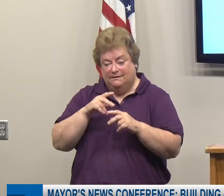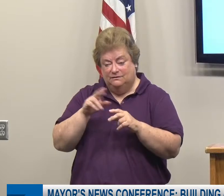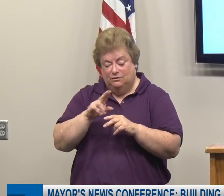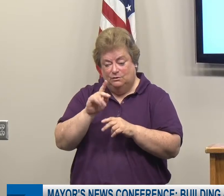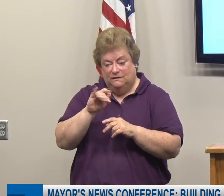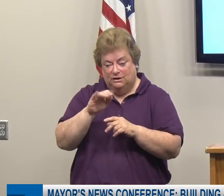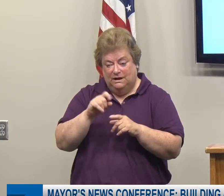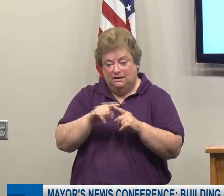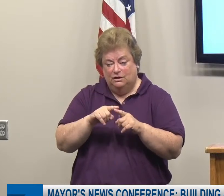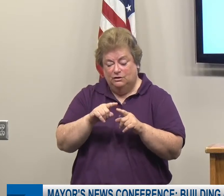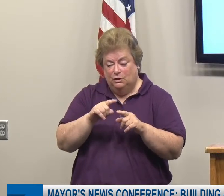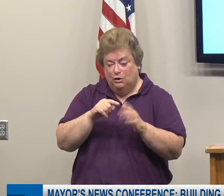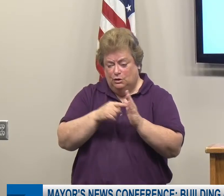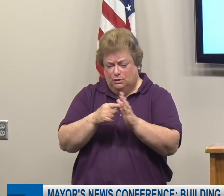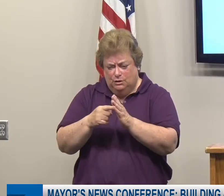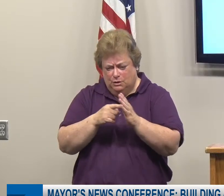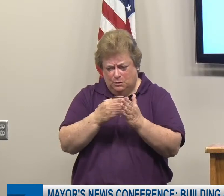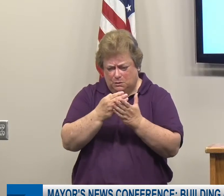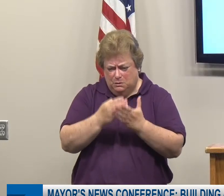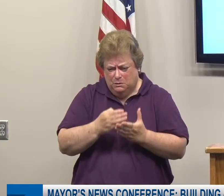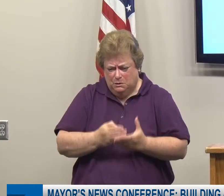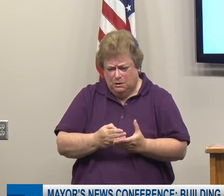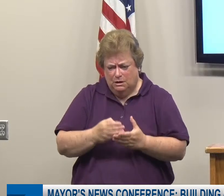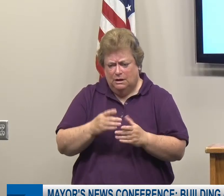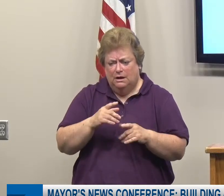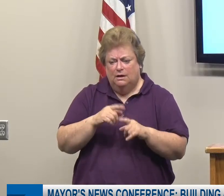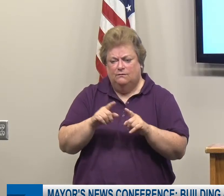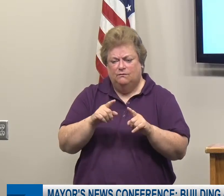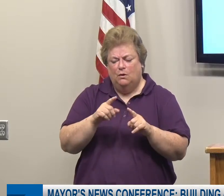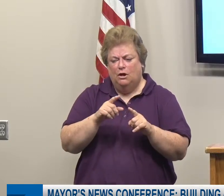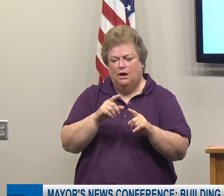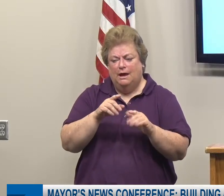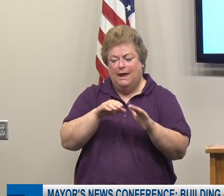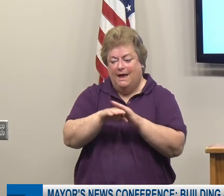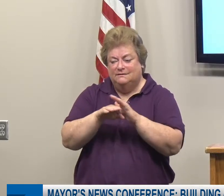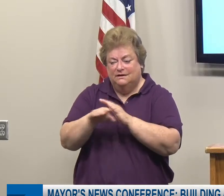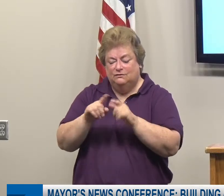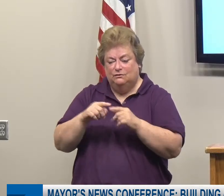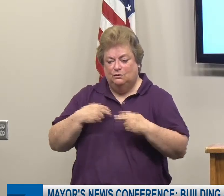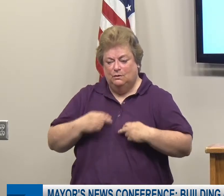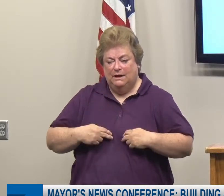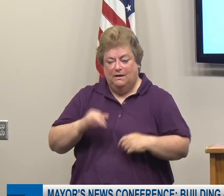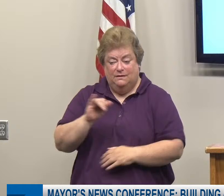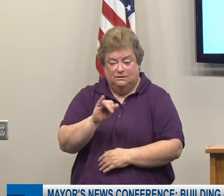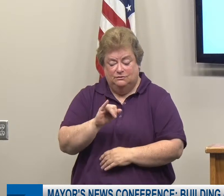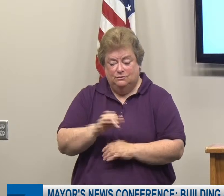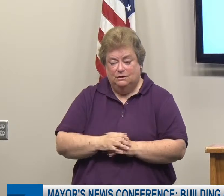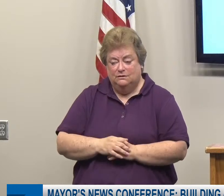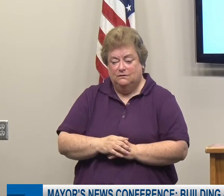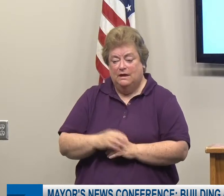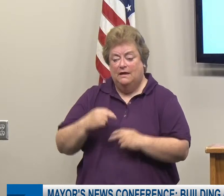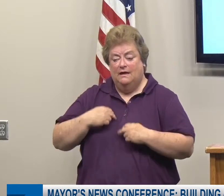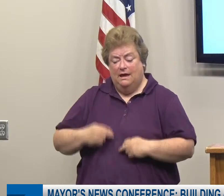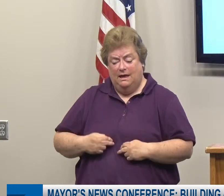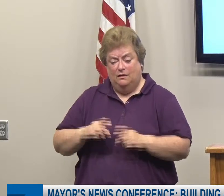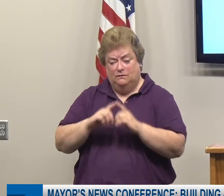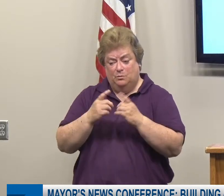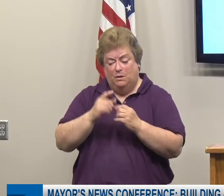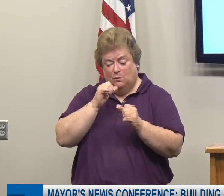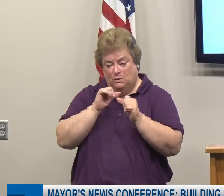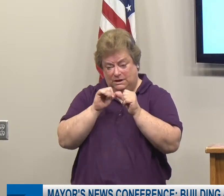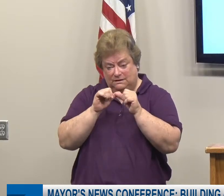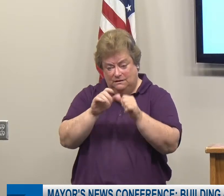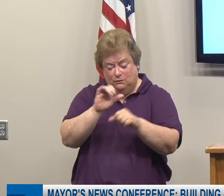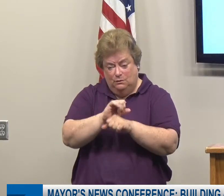community, including disparities in life expectancy and gaps in access to health insurance. The Health Department will further this work in the